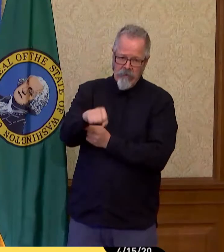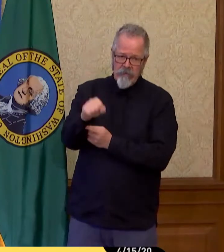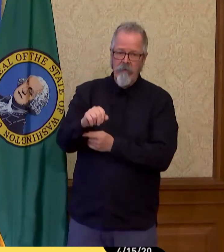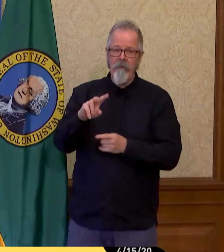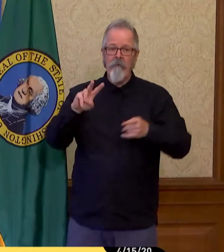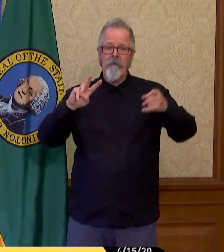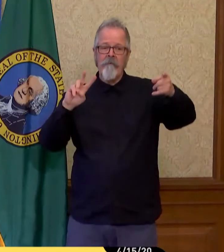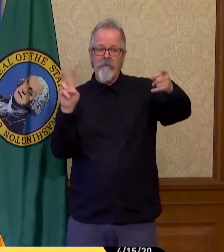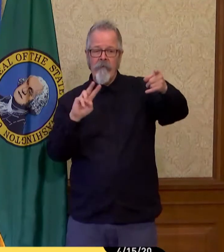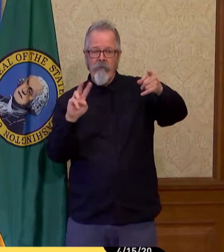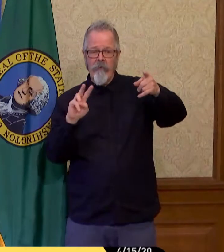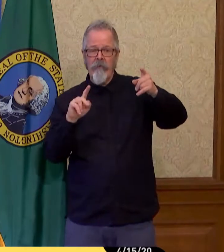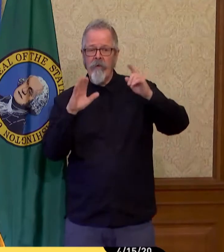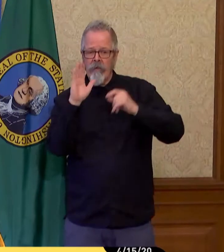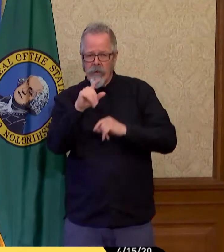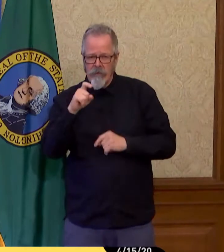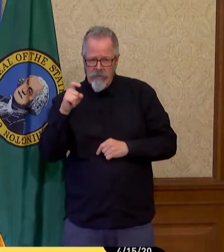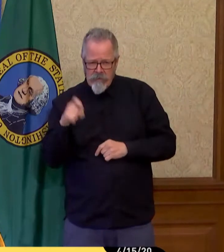that job done.